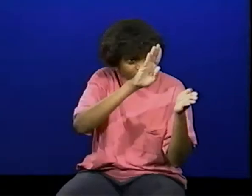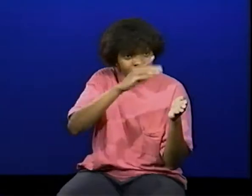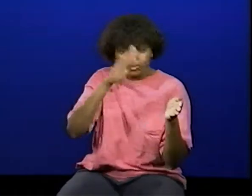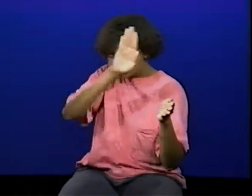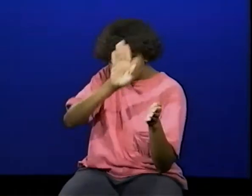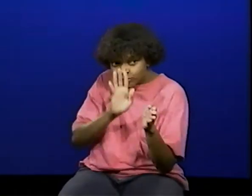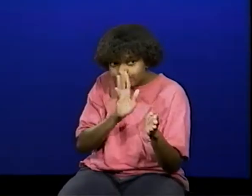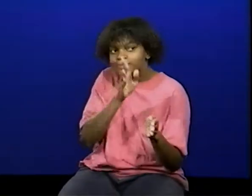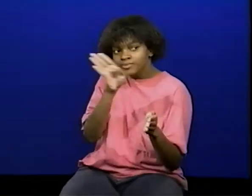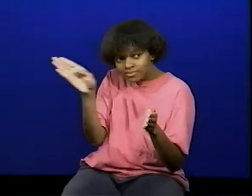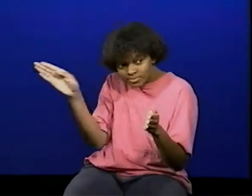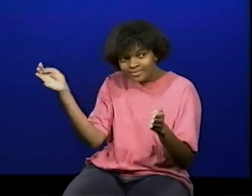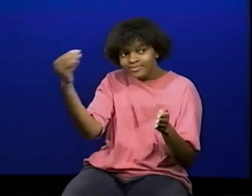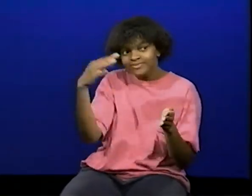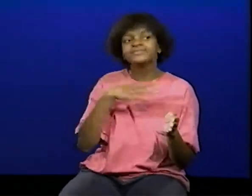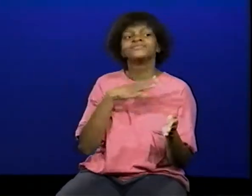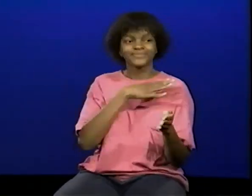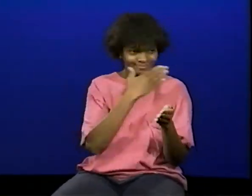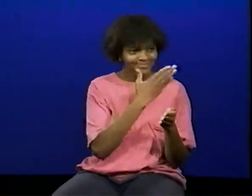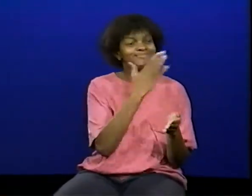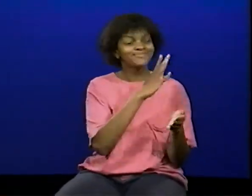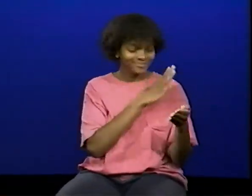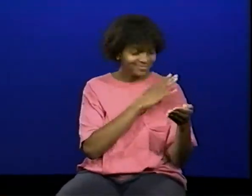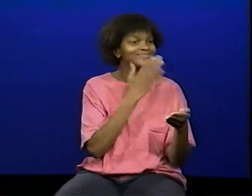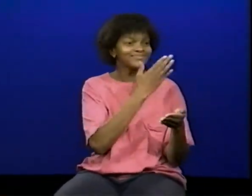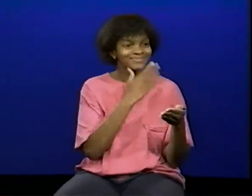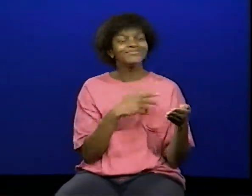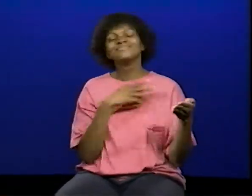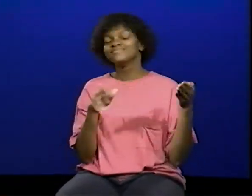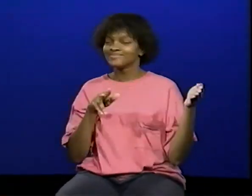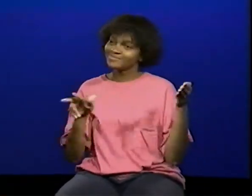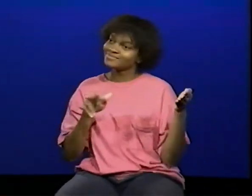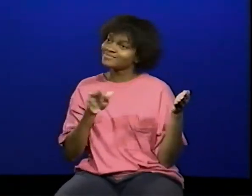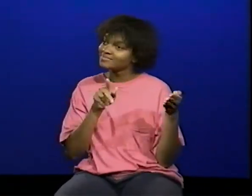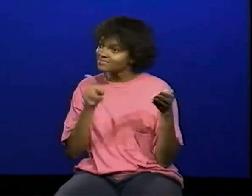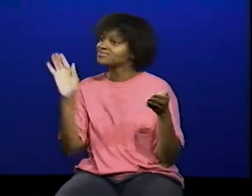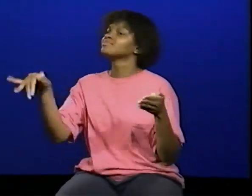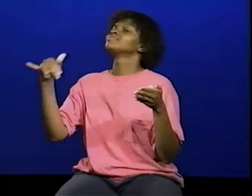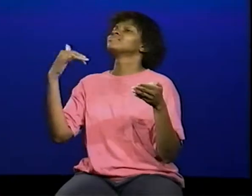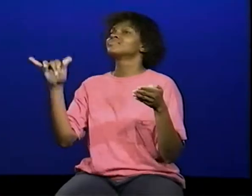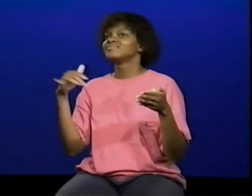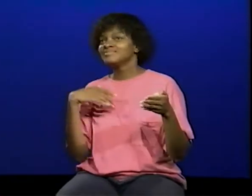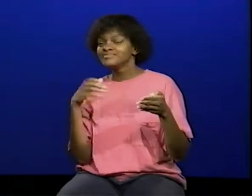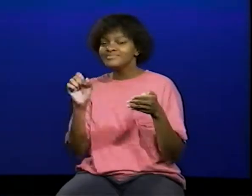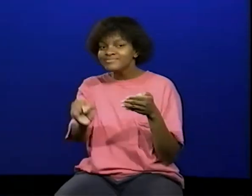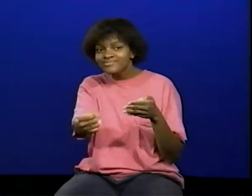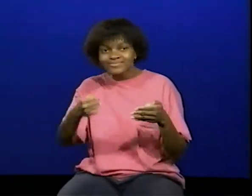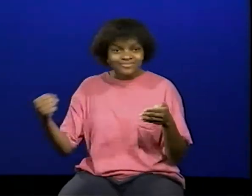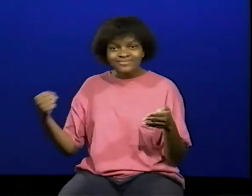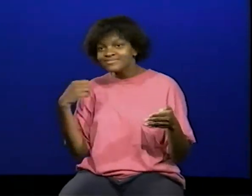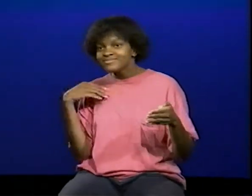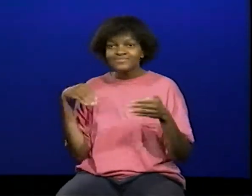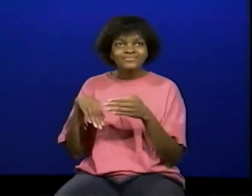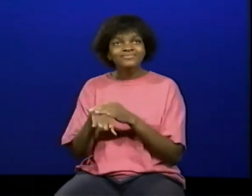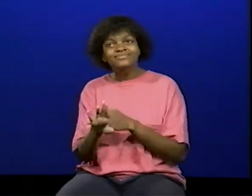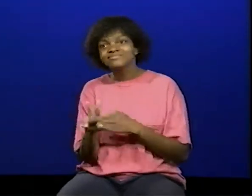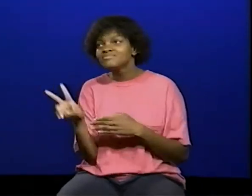asked her, and as she started talking to me, I realized I didn't know what she was saying, so I told her that I was deaf, and